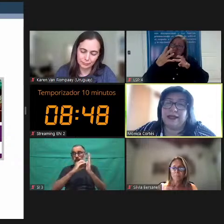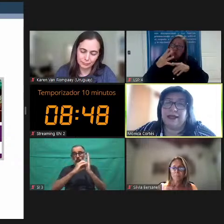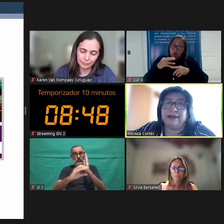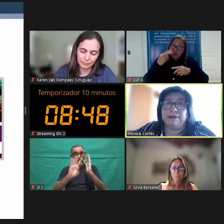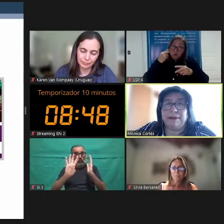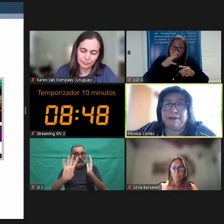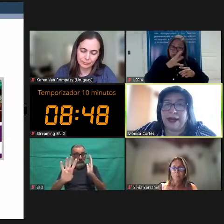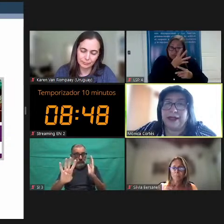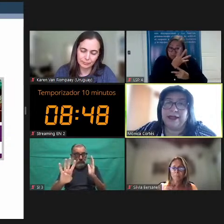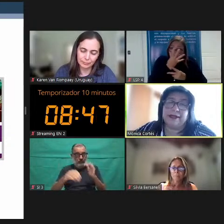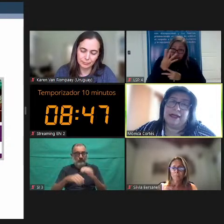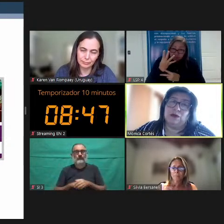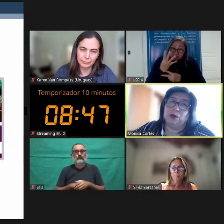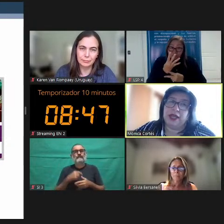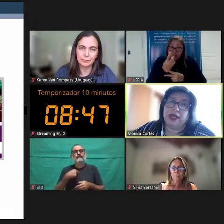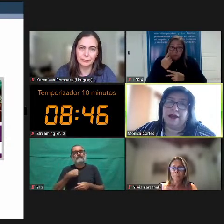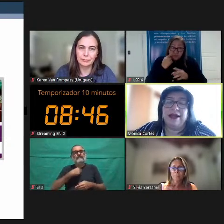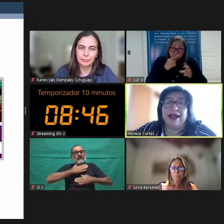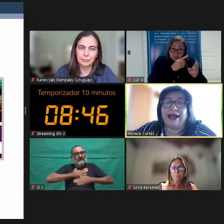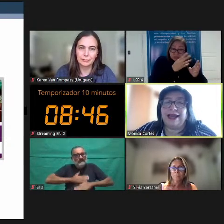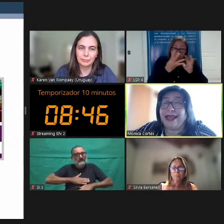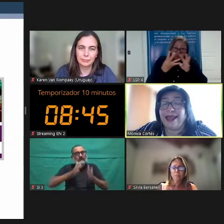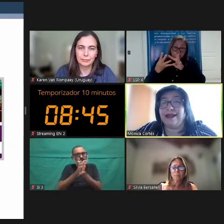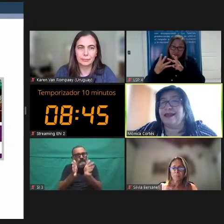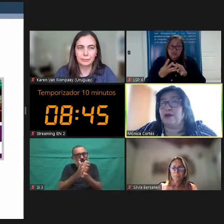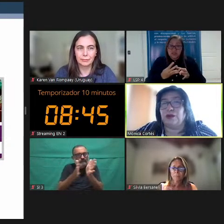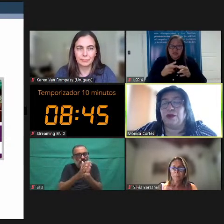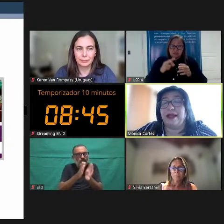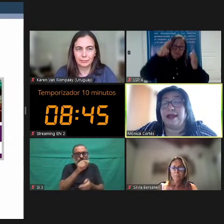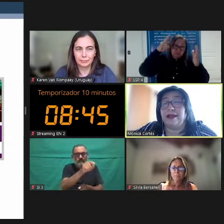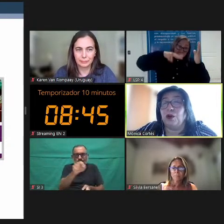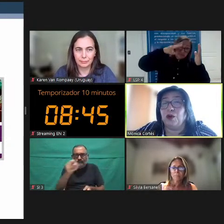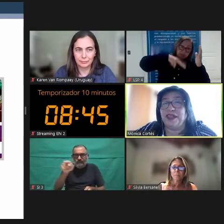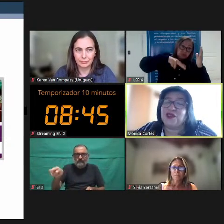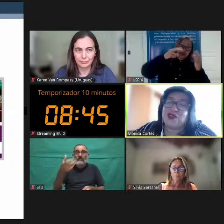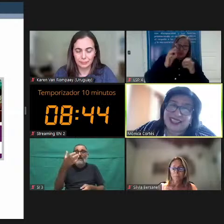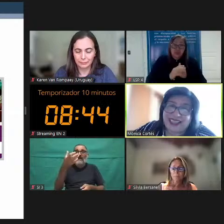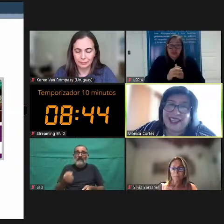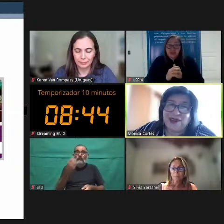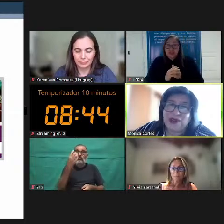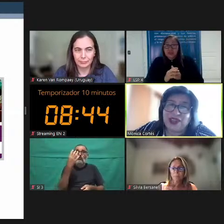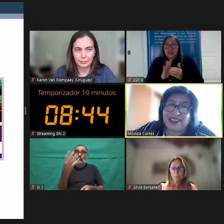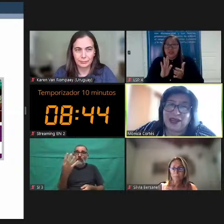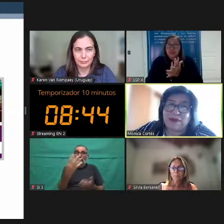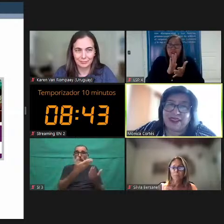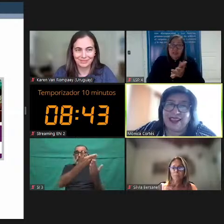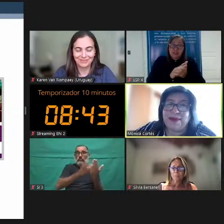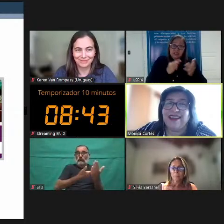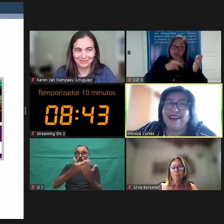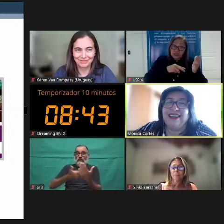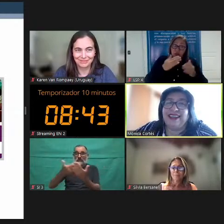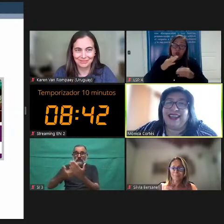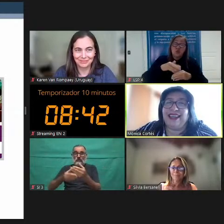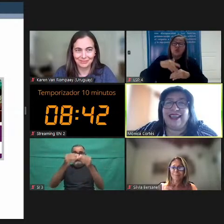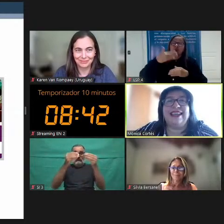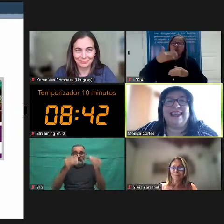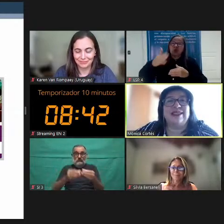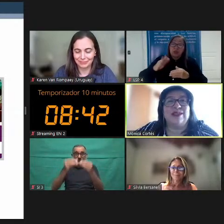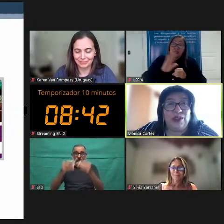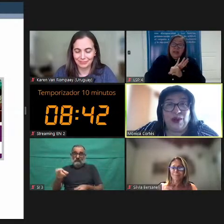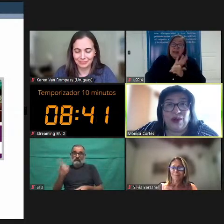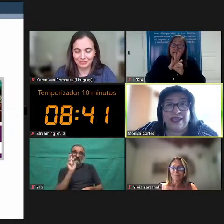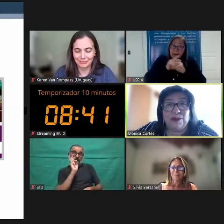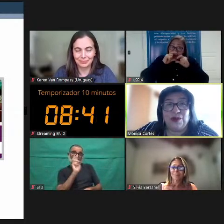there are four documents that you're seeing here in my website that i'm going to read there are documents that came